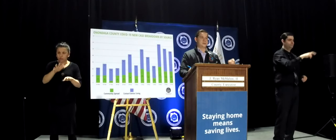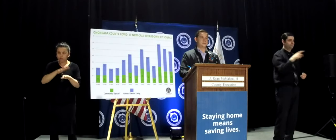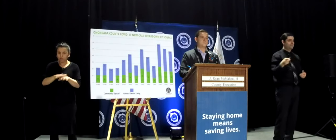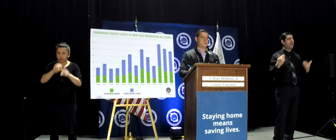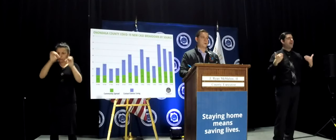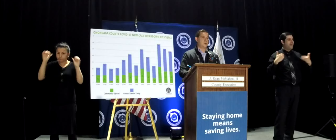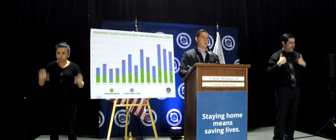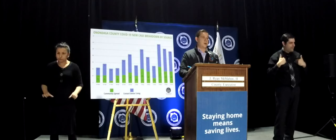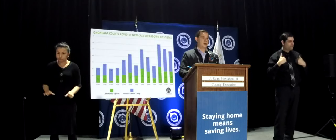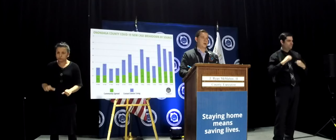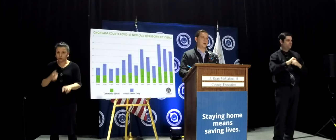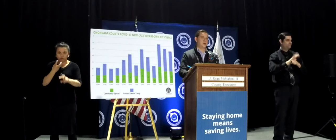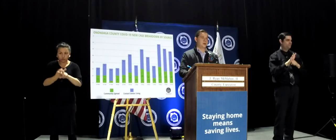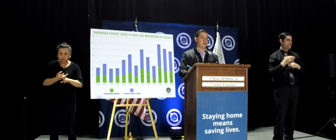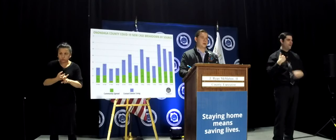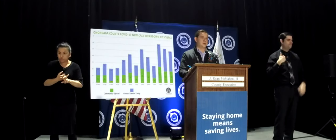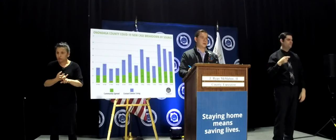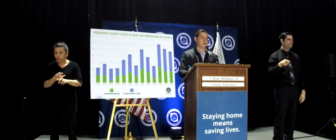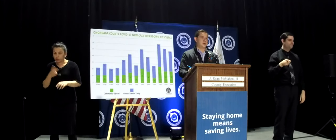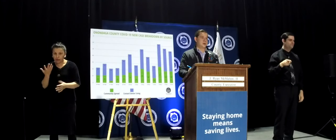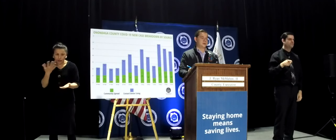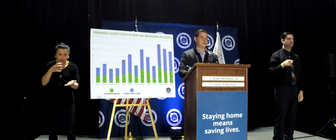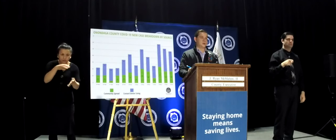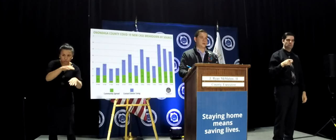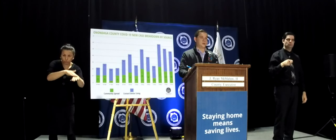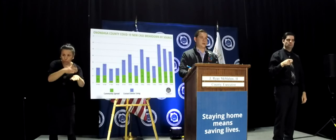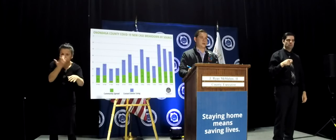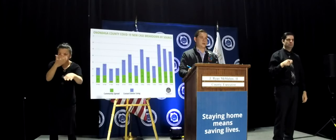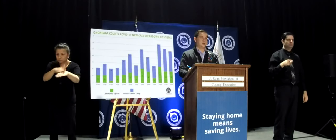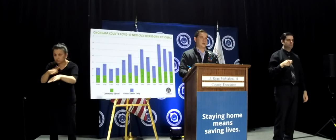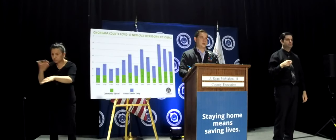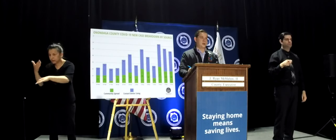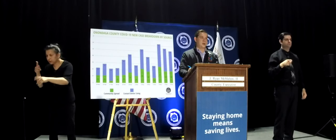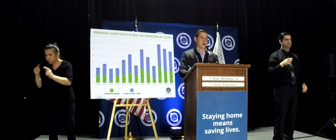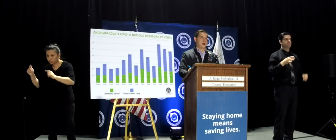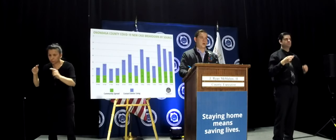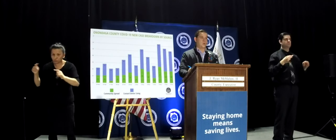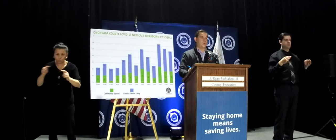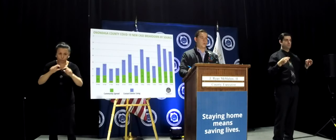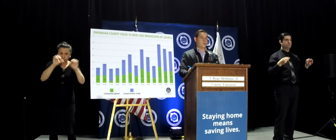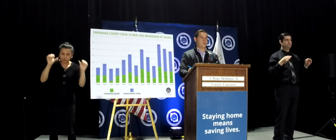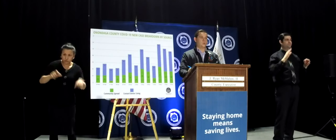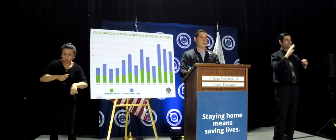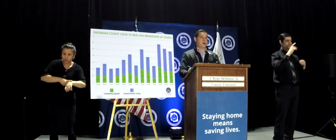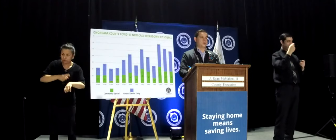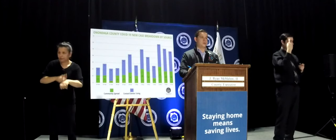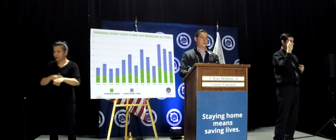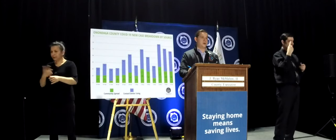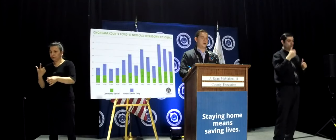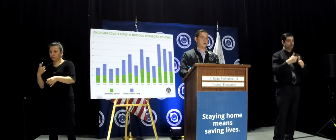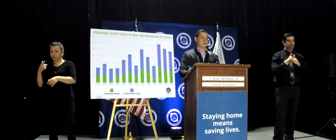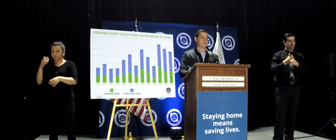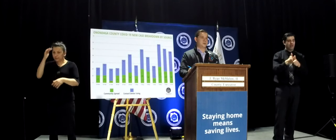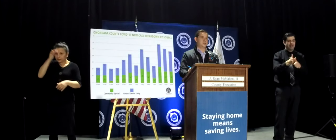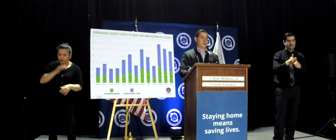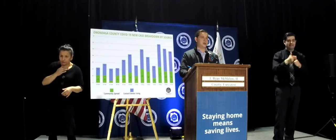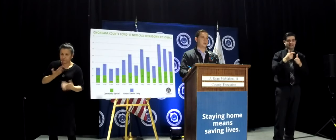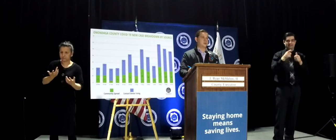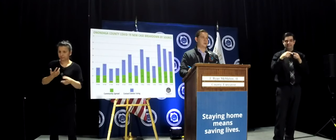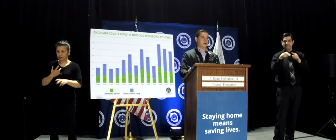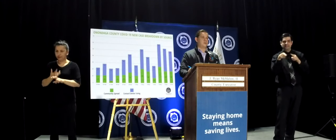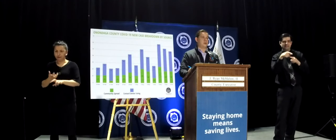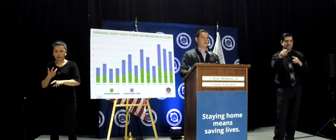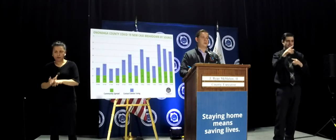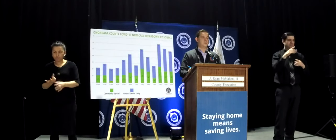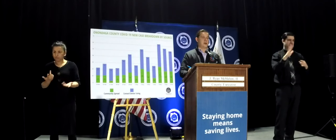tracing is, and certainly how the margin of error is still a